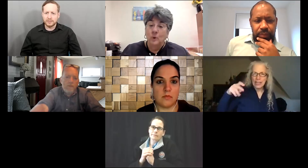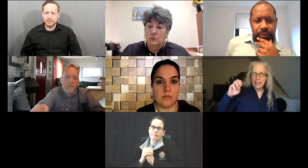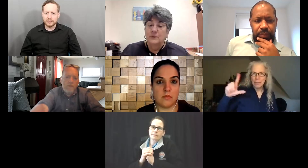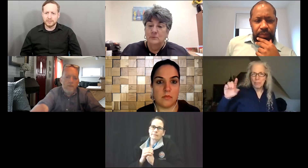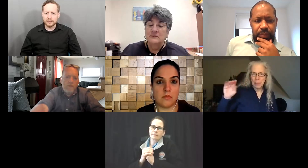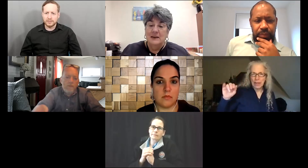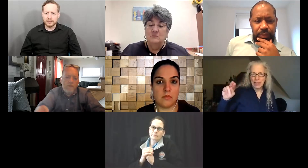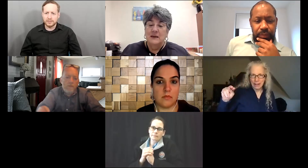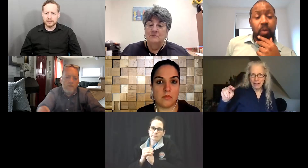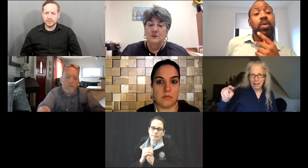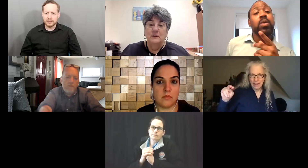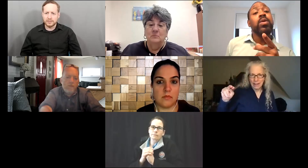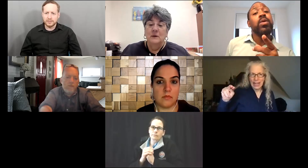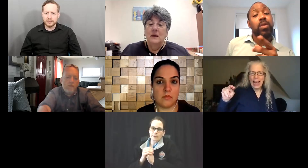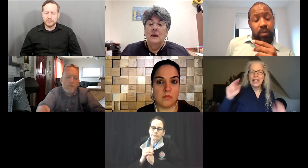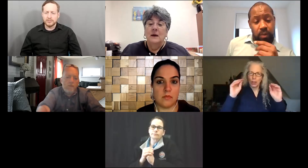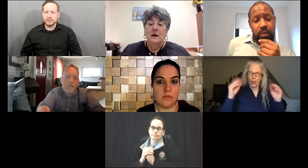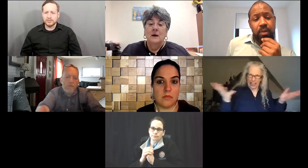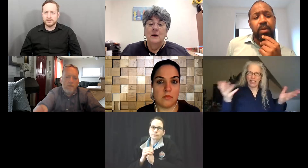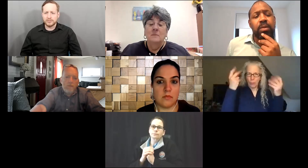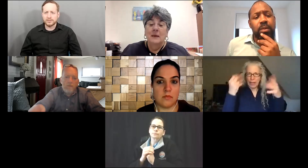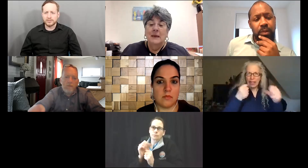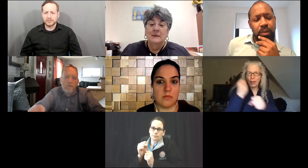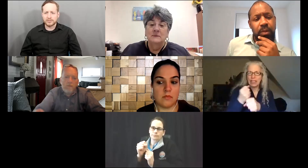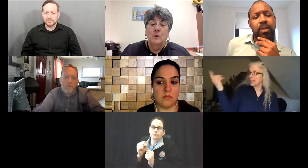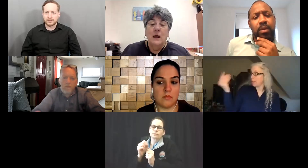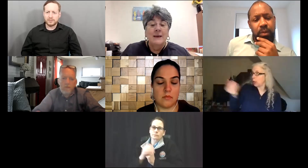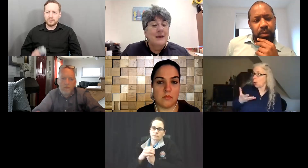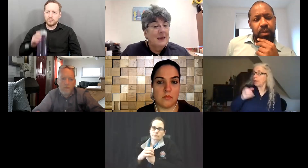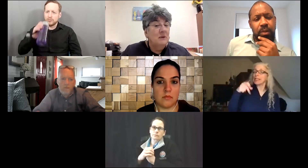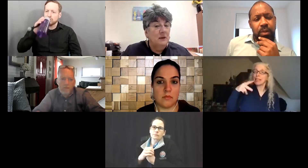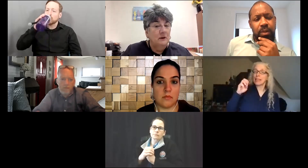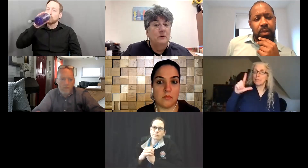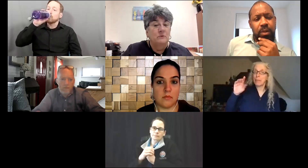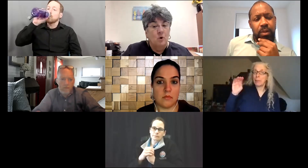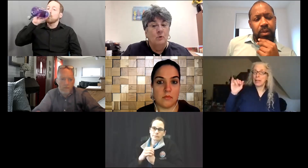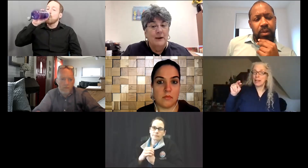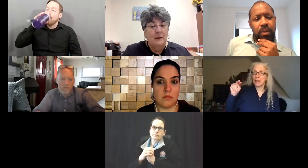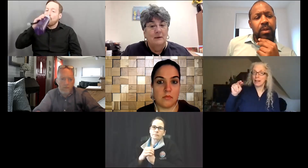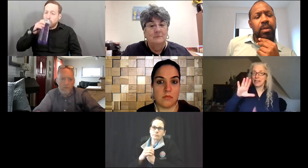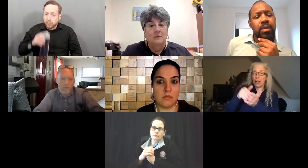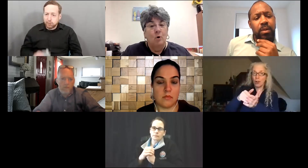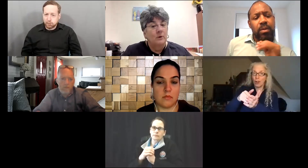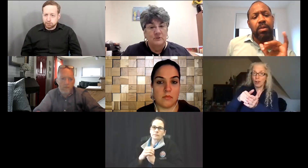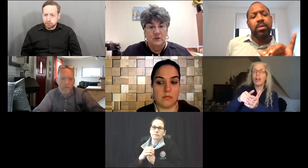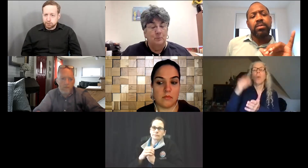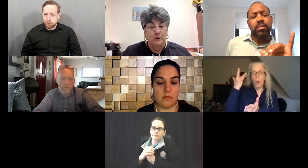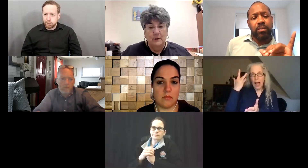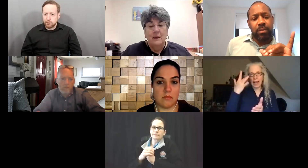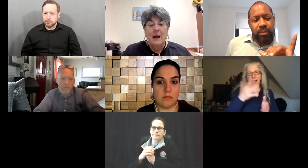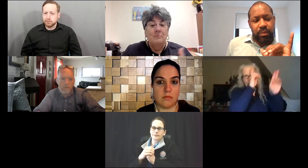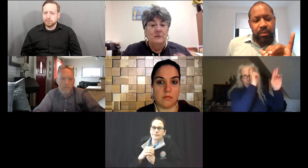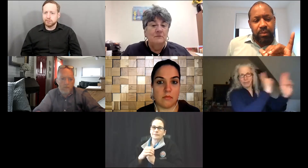was told that it was named after him. And when I came here, it was already almost